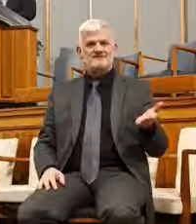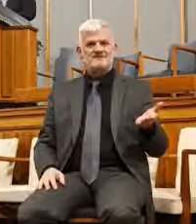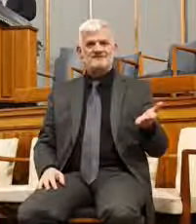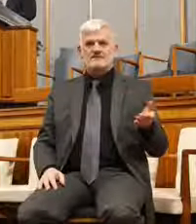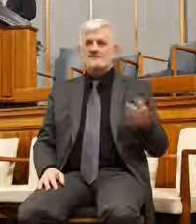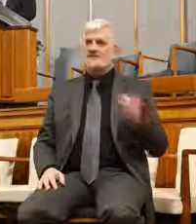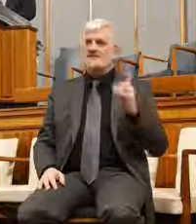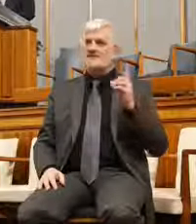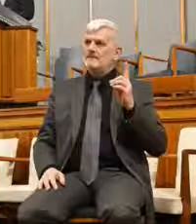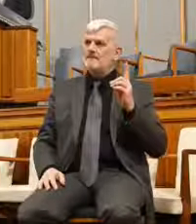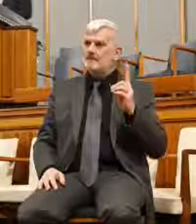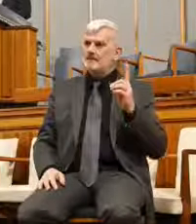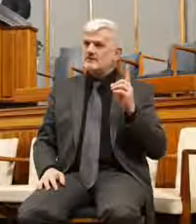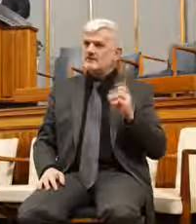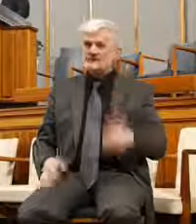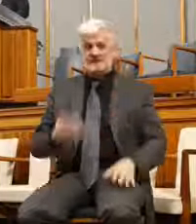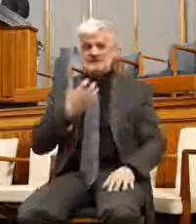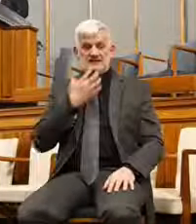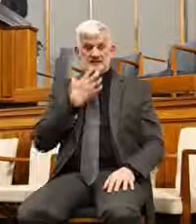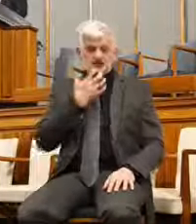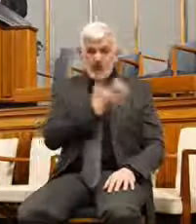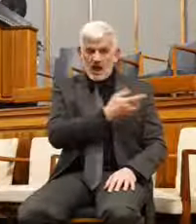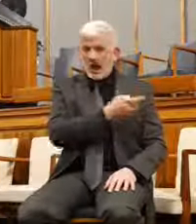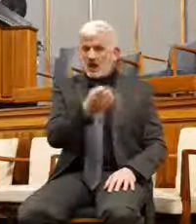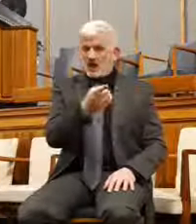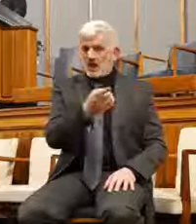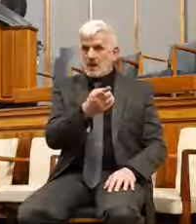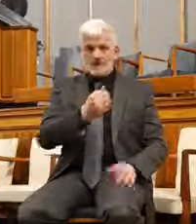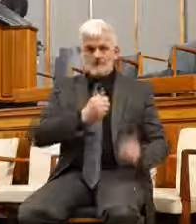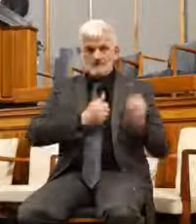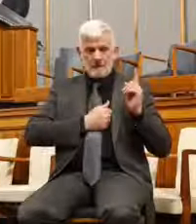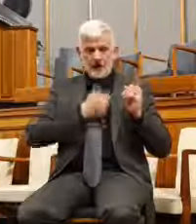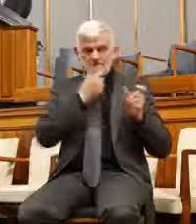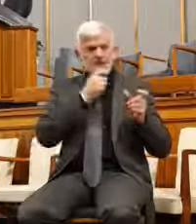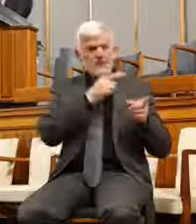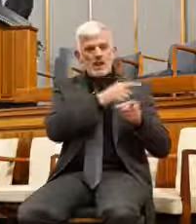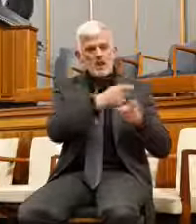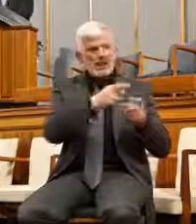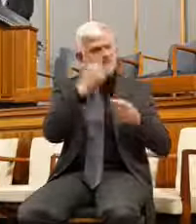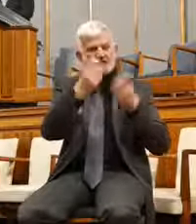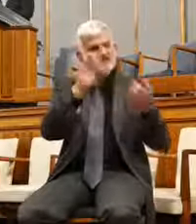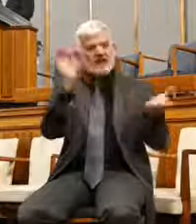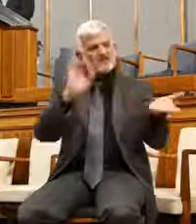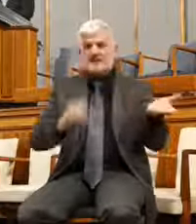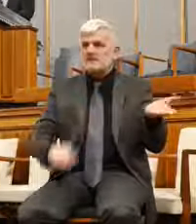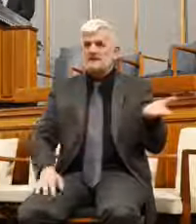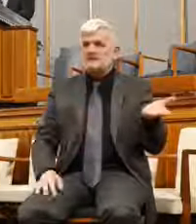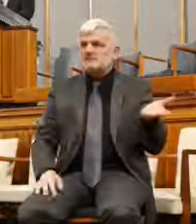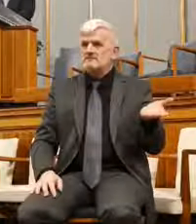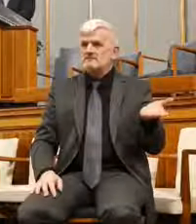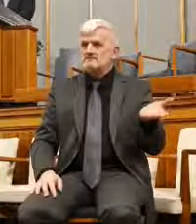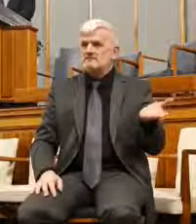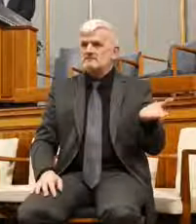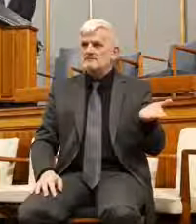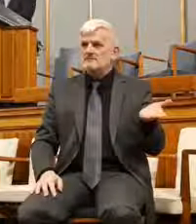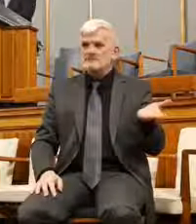know, my people doth not consider. You don't recognize me, says